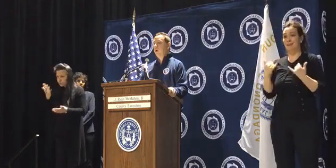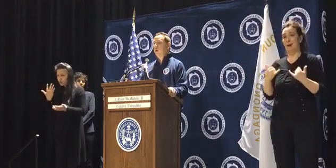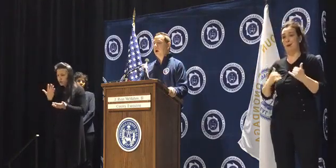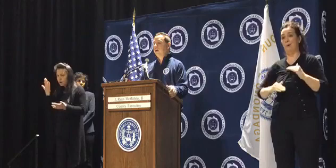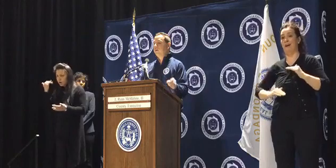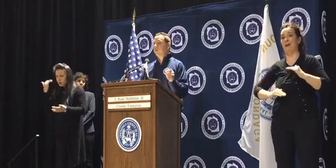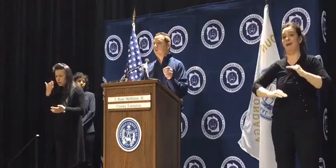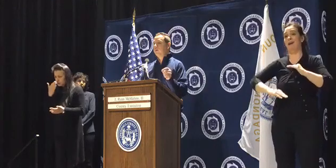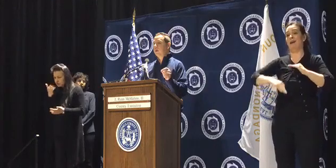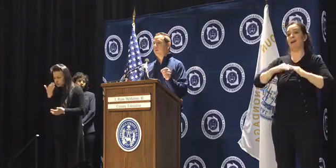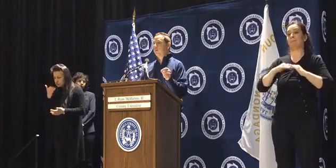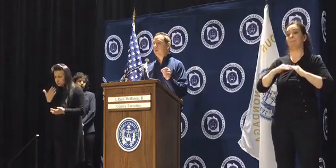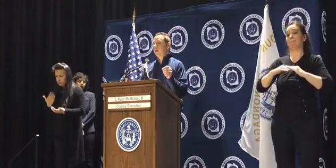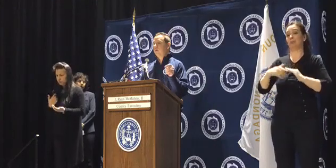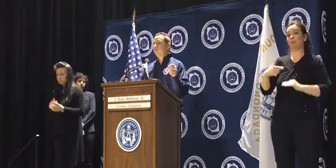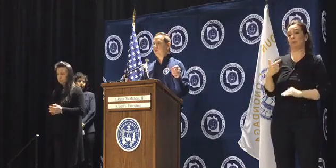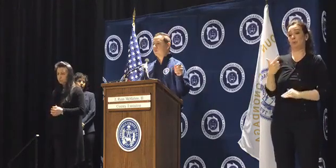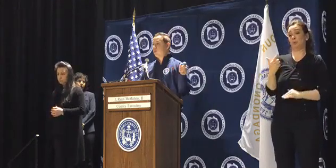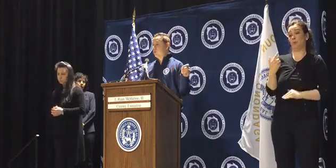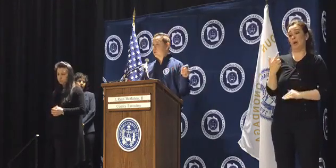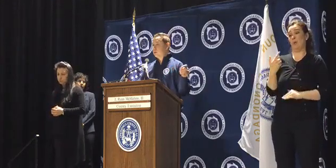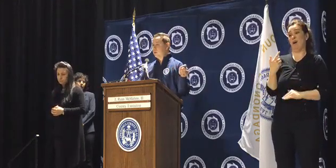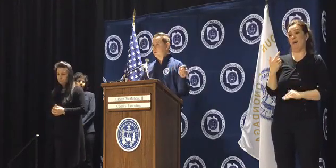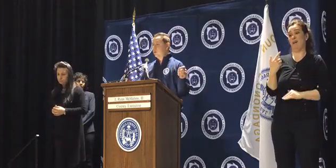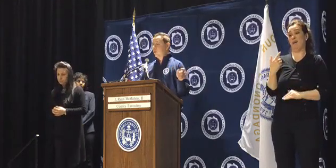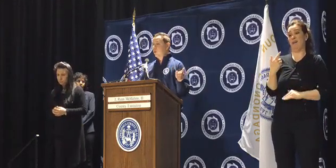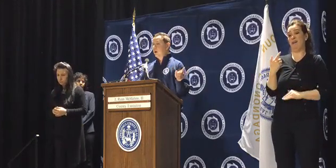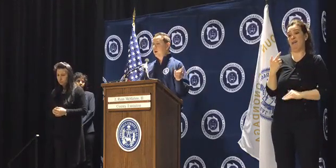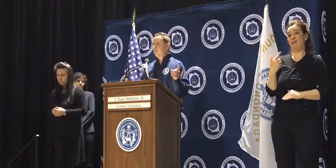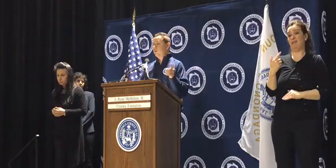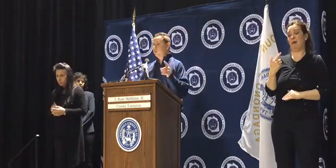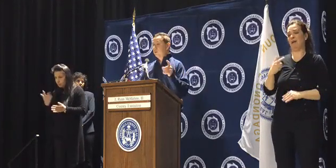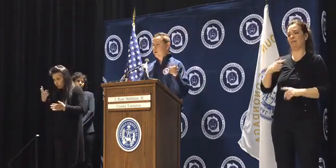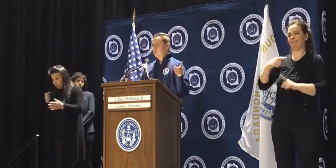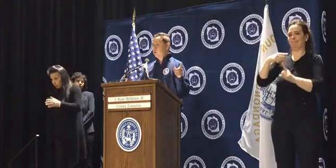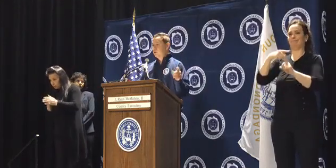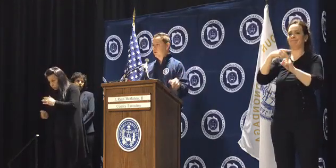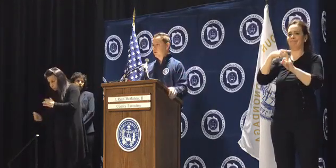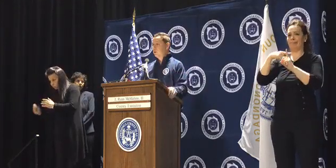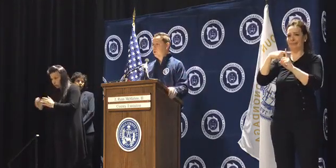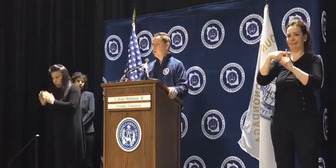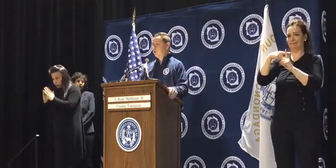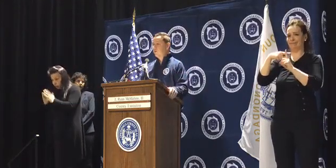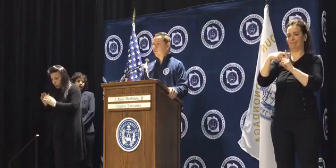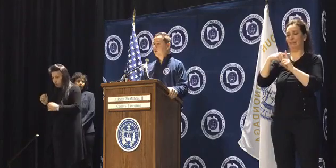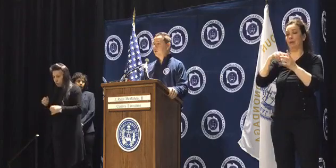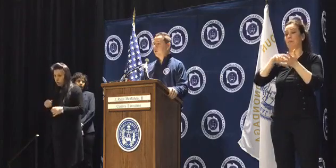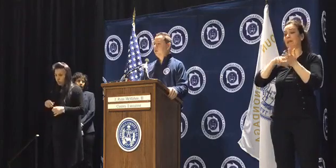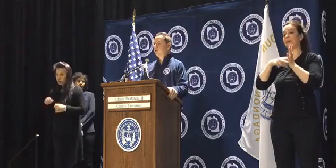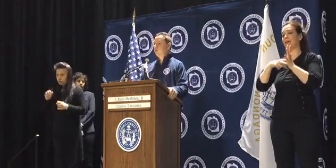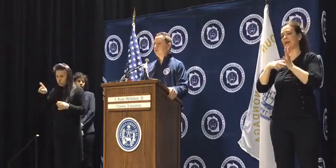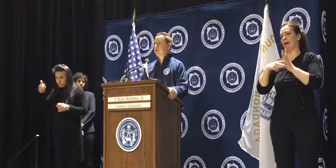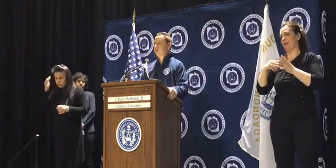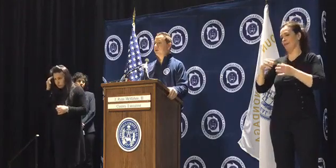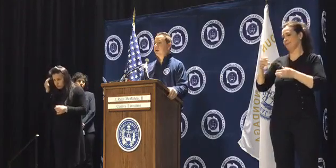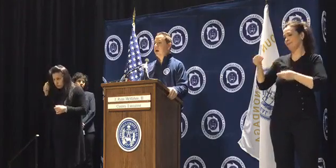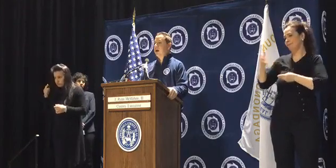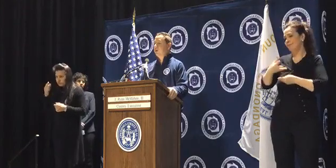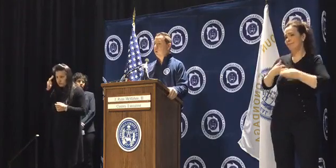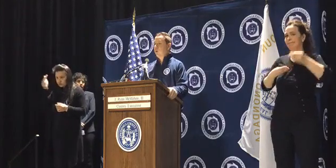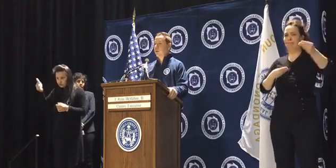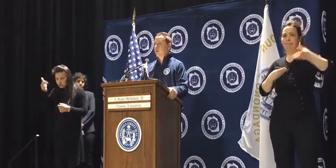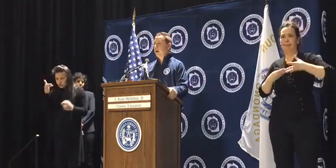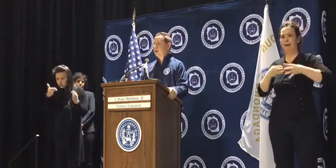at any of those that may have been individuals in quarantine or any of those related to each other. That information and those investigations